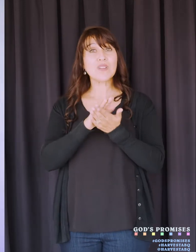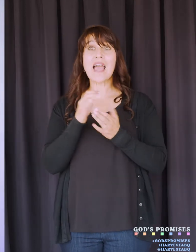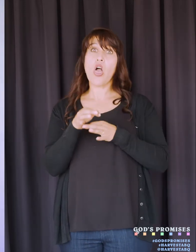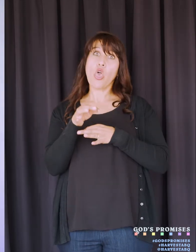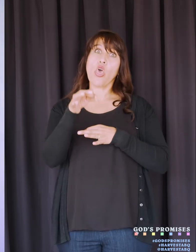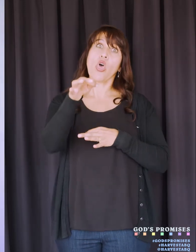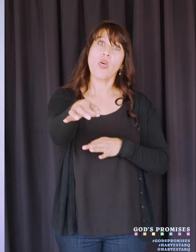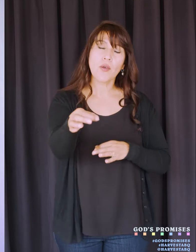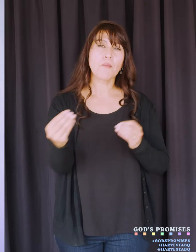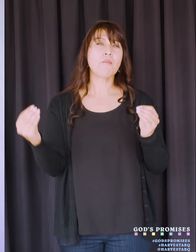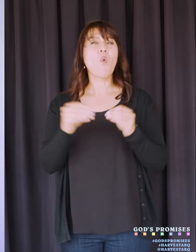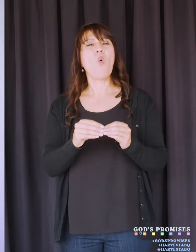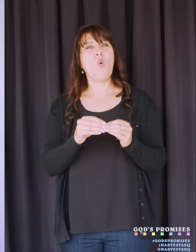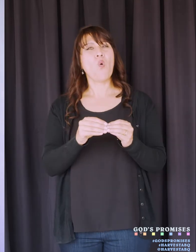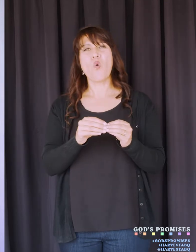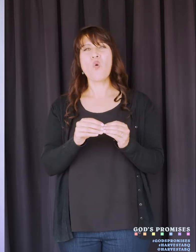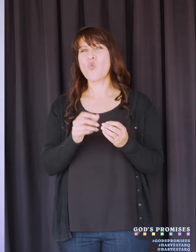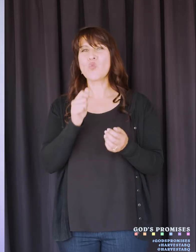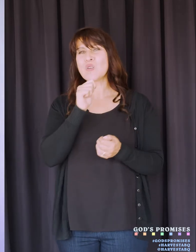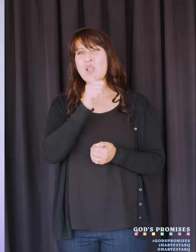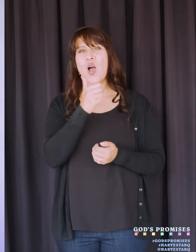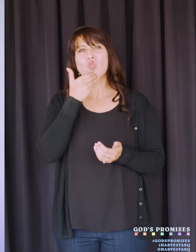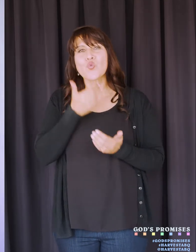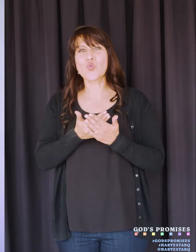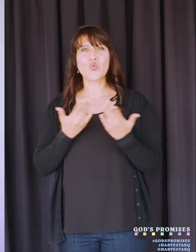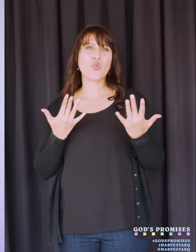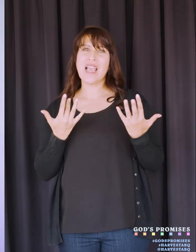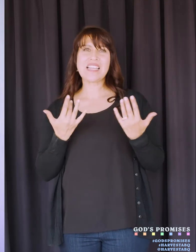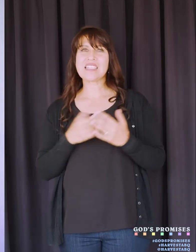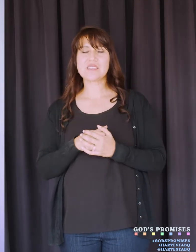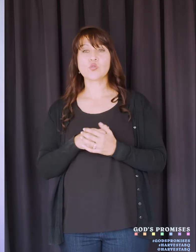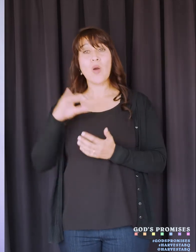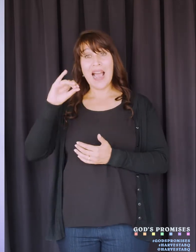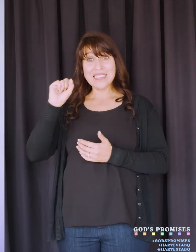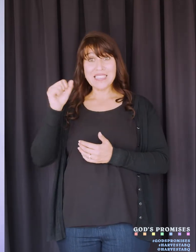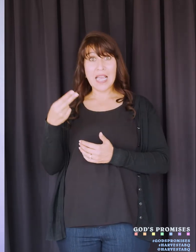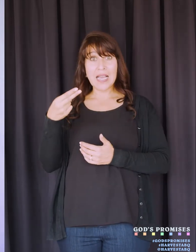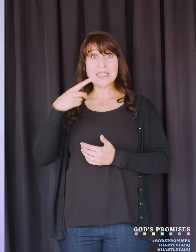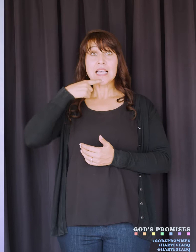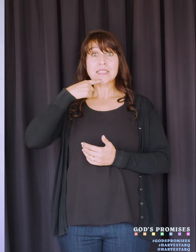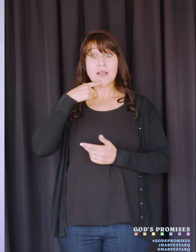even farther. We're not real good at waiting. So Isaiah says, those who